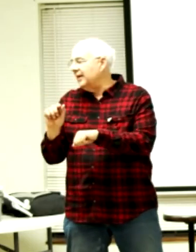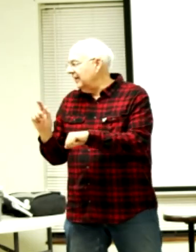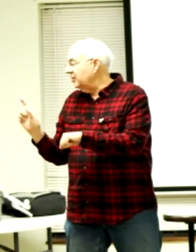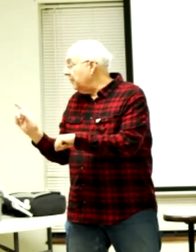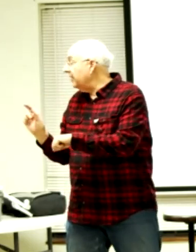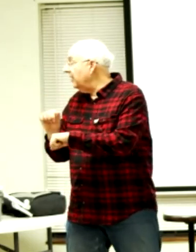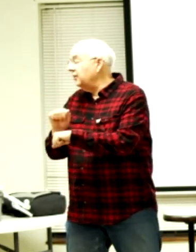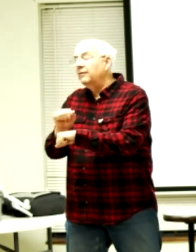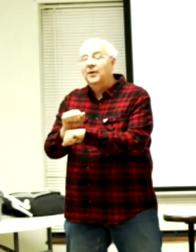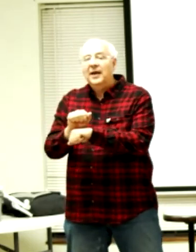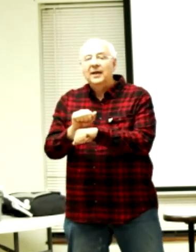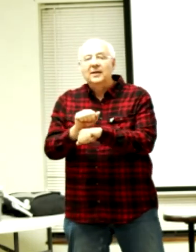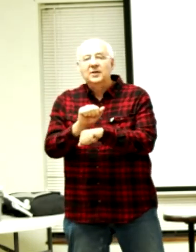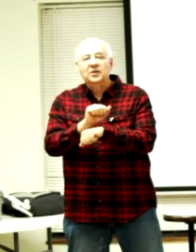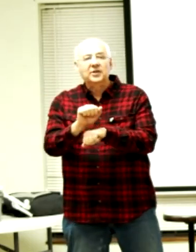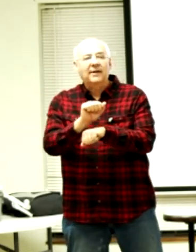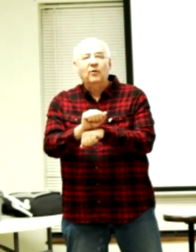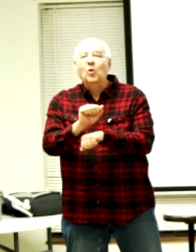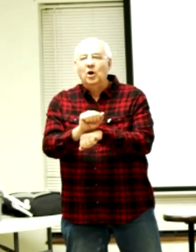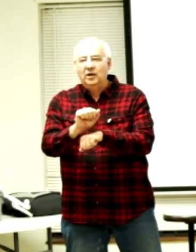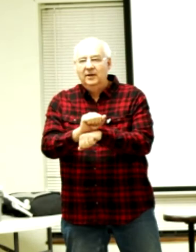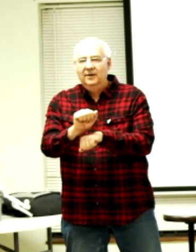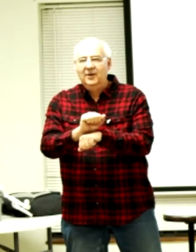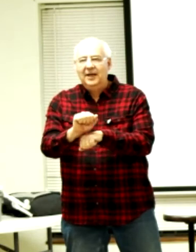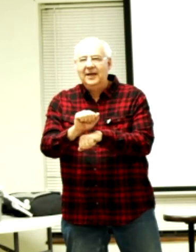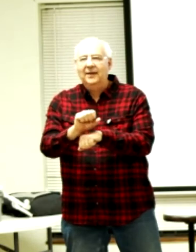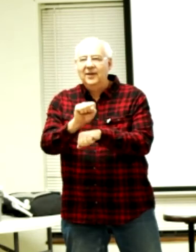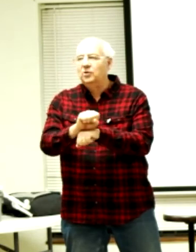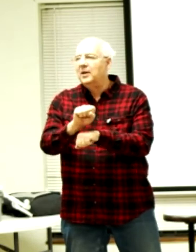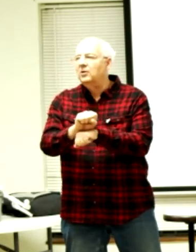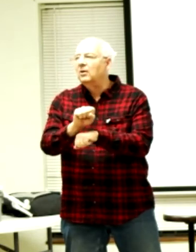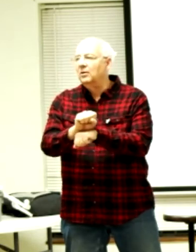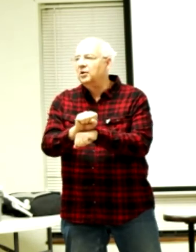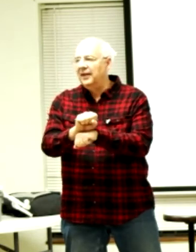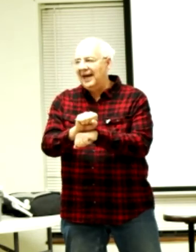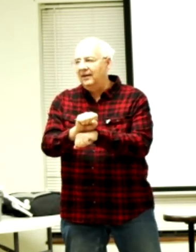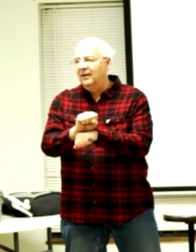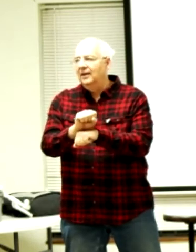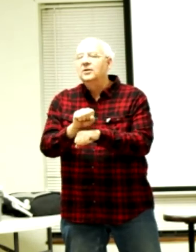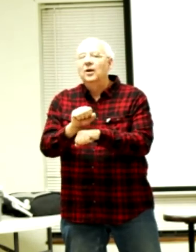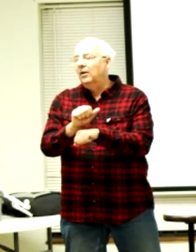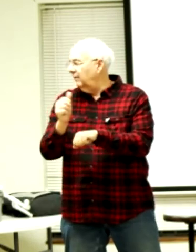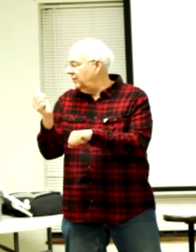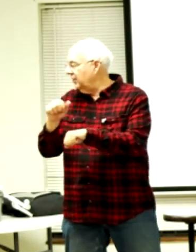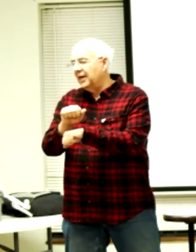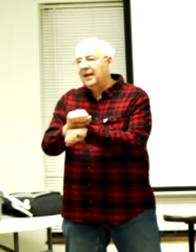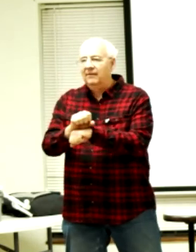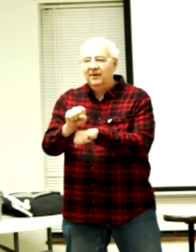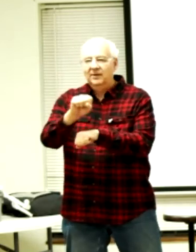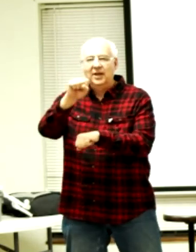I suspect the reason for that is this is a sign for work, okay? And this would be too close to that. So she's saying in the